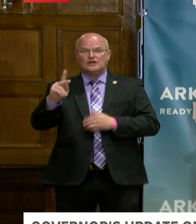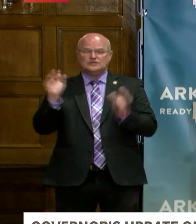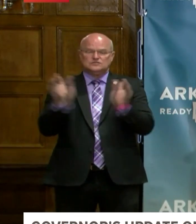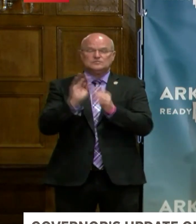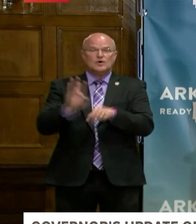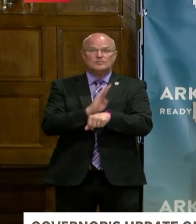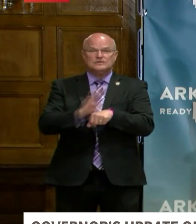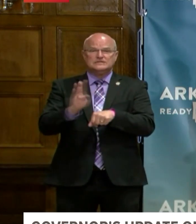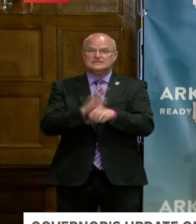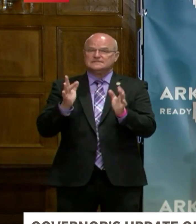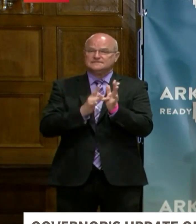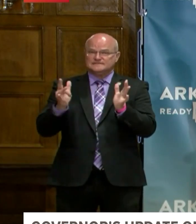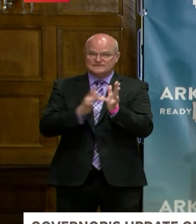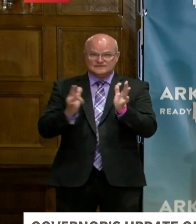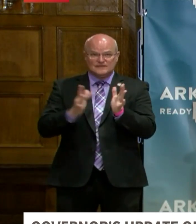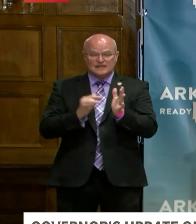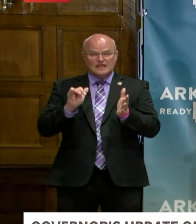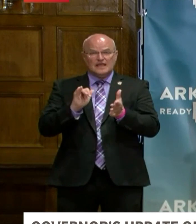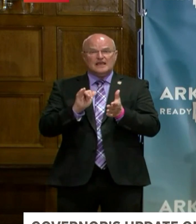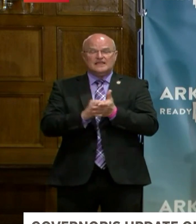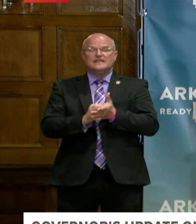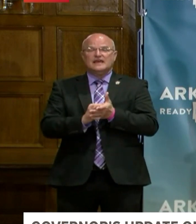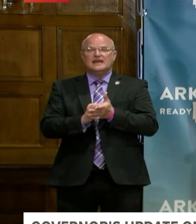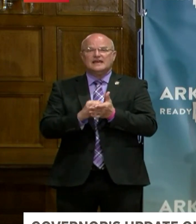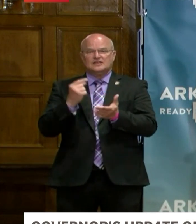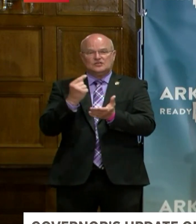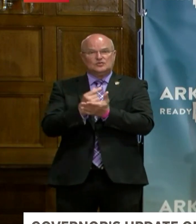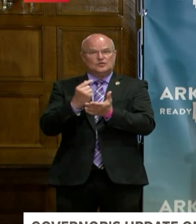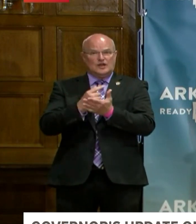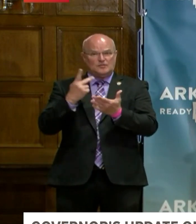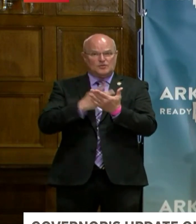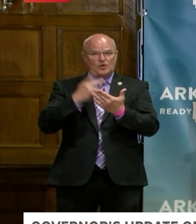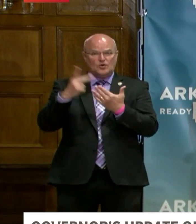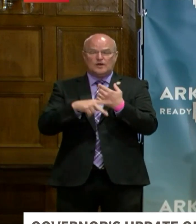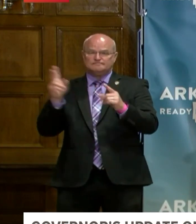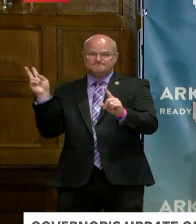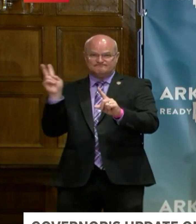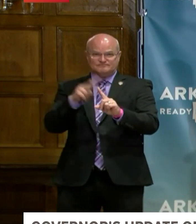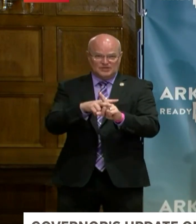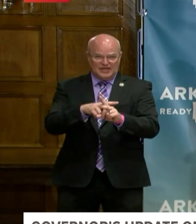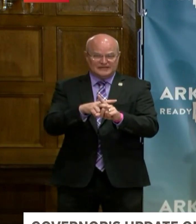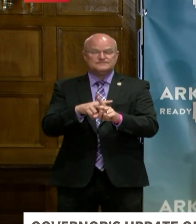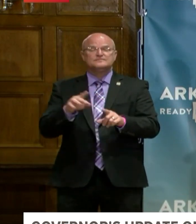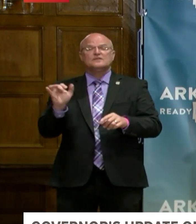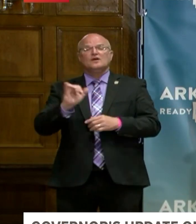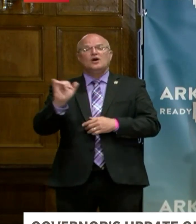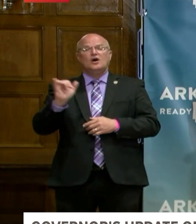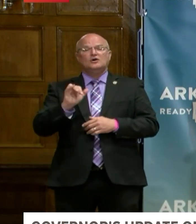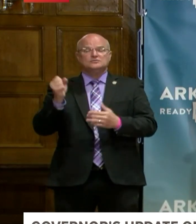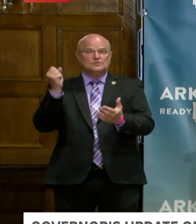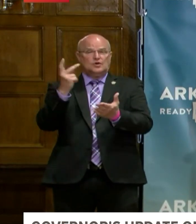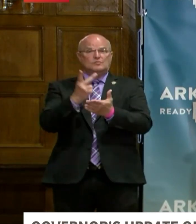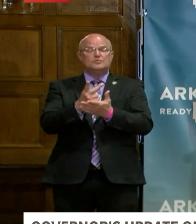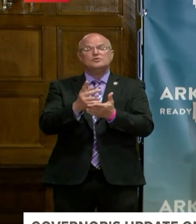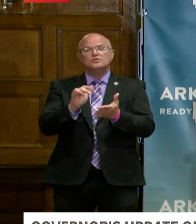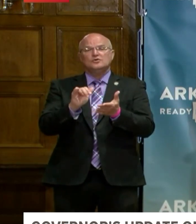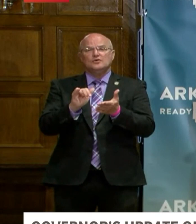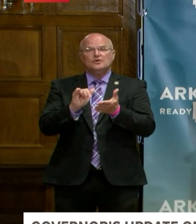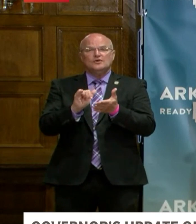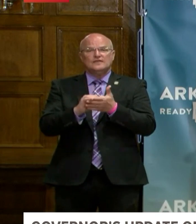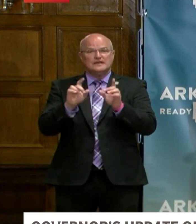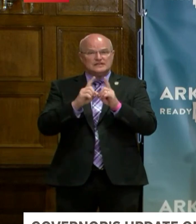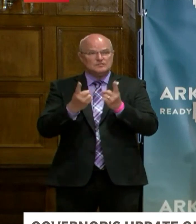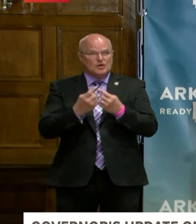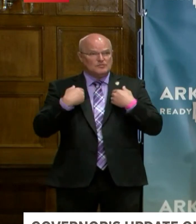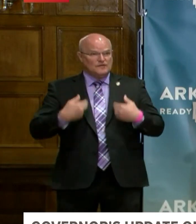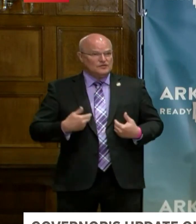small businesses that took advantage of that grant program and applied for it. They also approved the